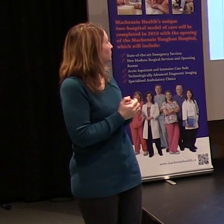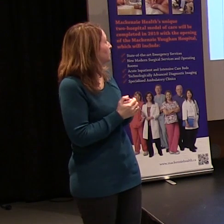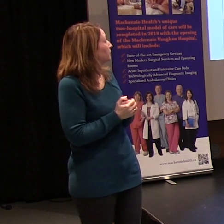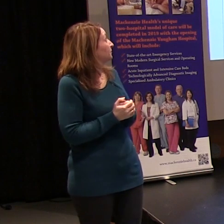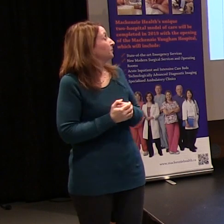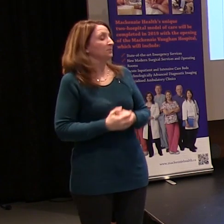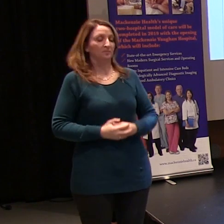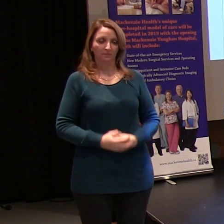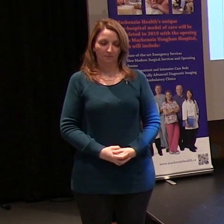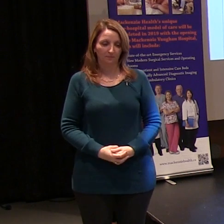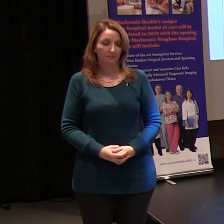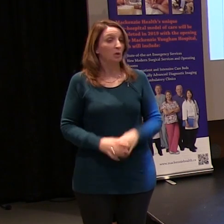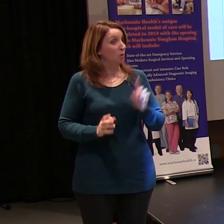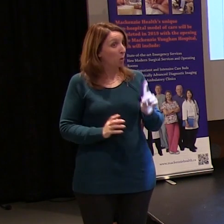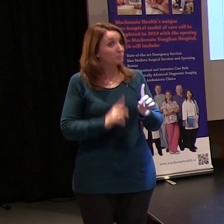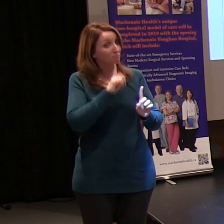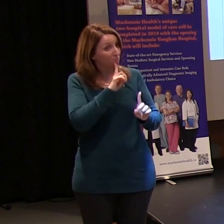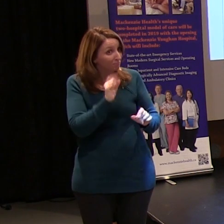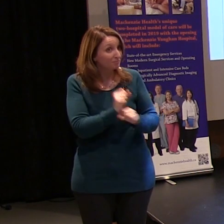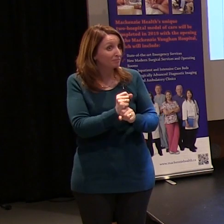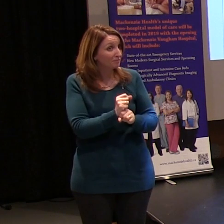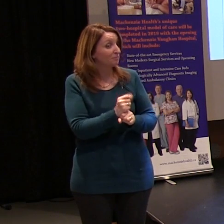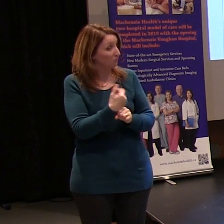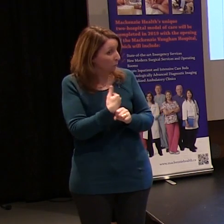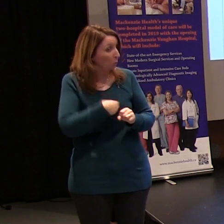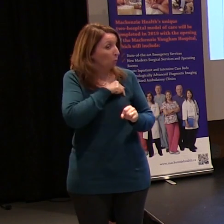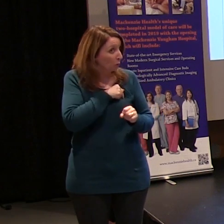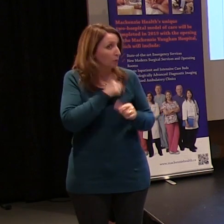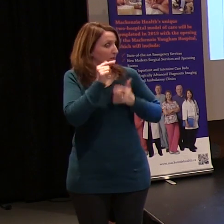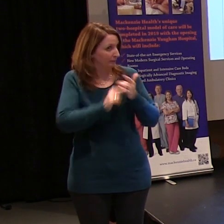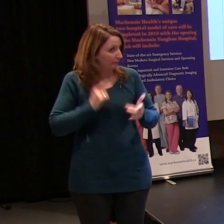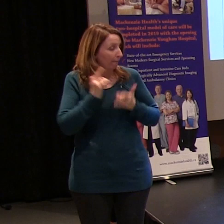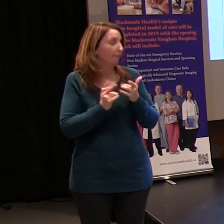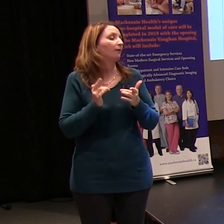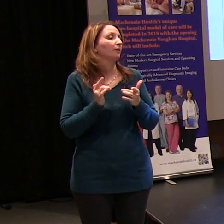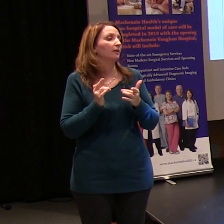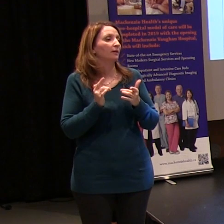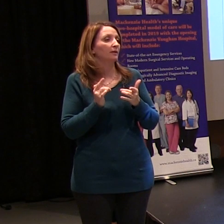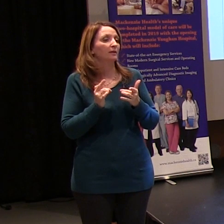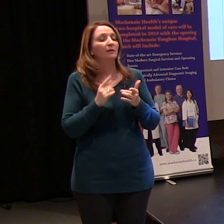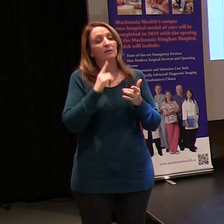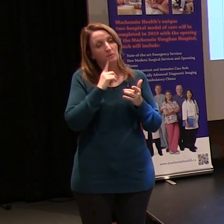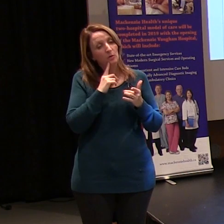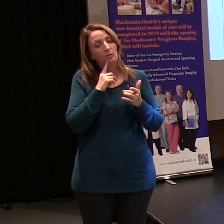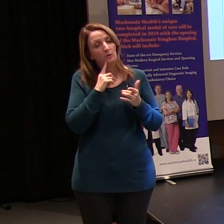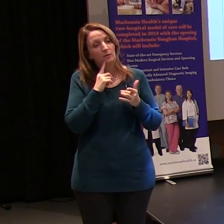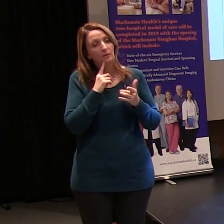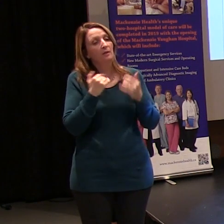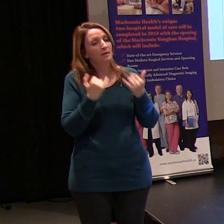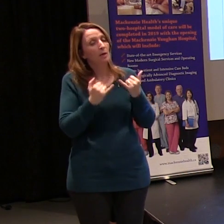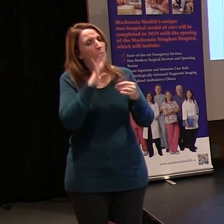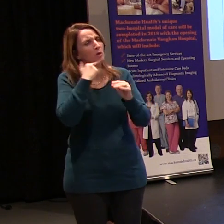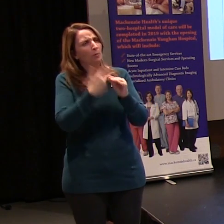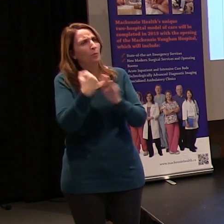So, a little bit excitement. It's about how we think the healthcare design going. And I'll share with